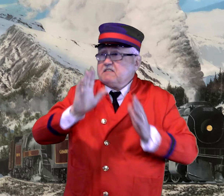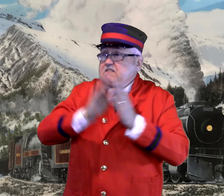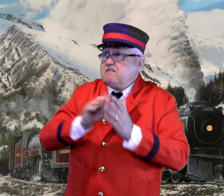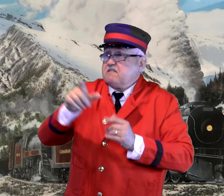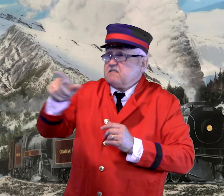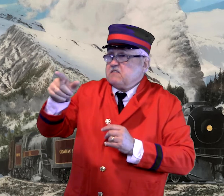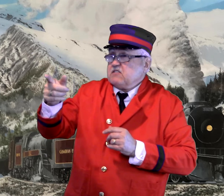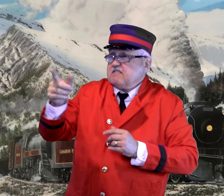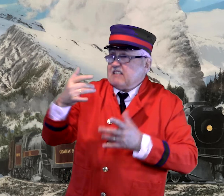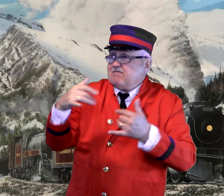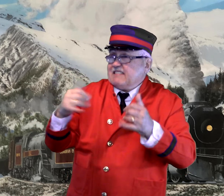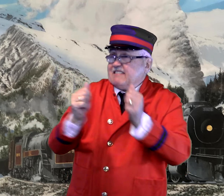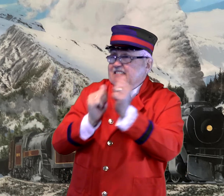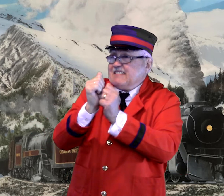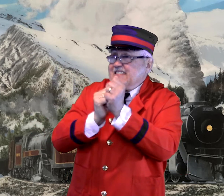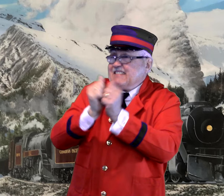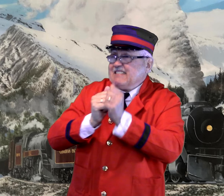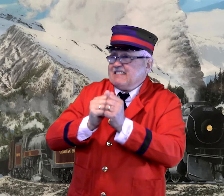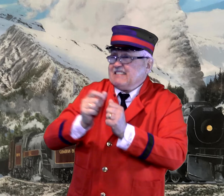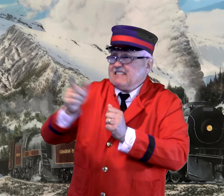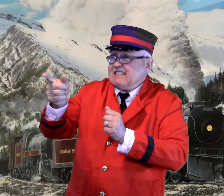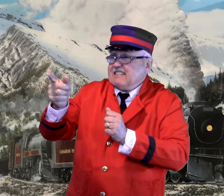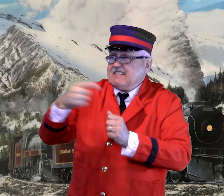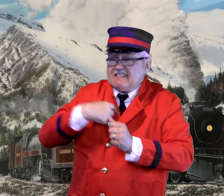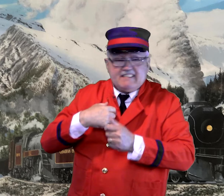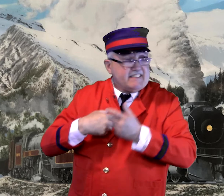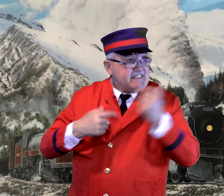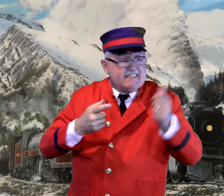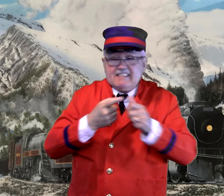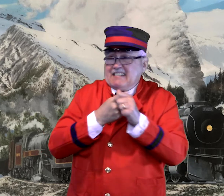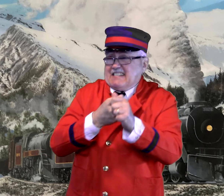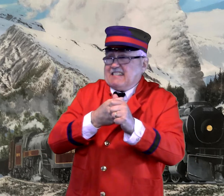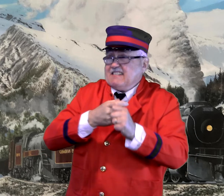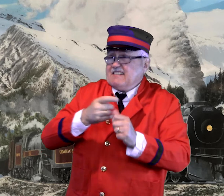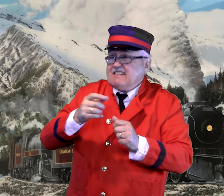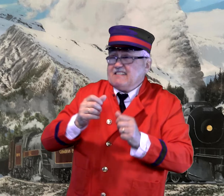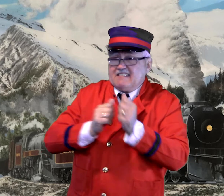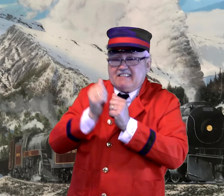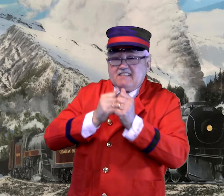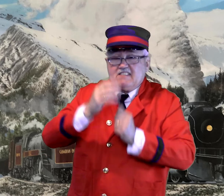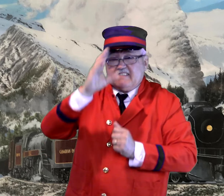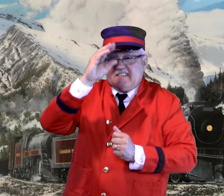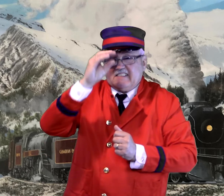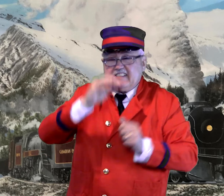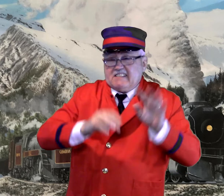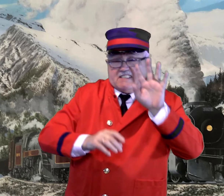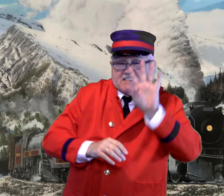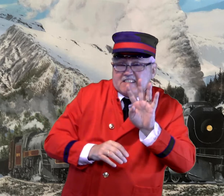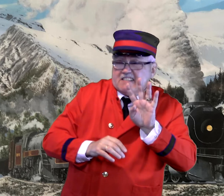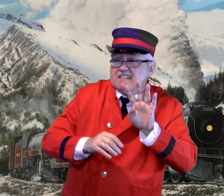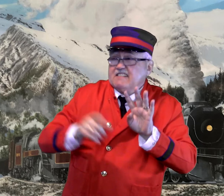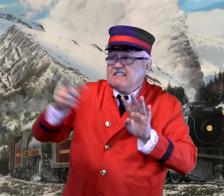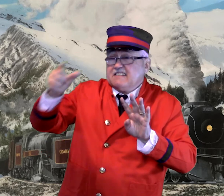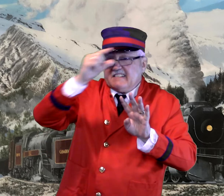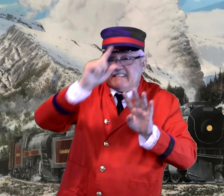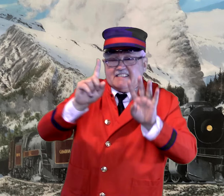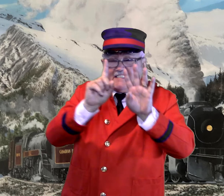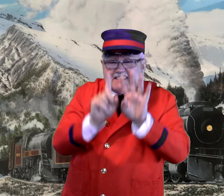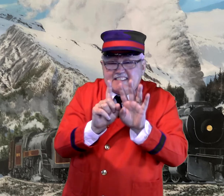bed. Some of the deaf children decided, hey, let's have a race, and challenged the porter to a race. So there was 4 boys and